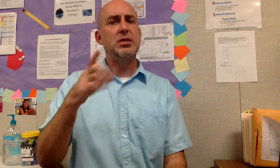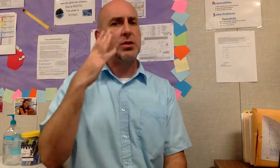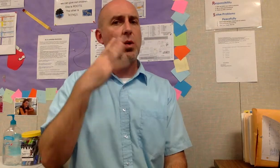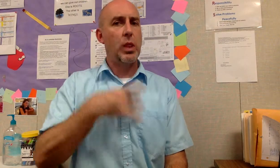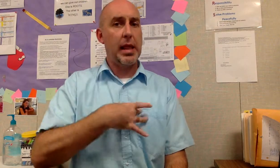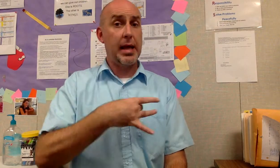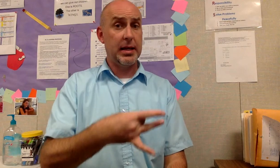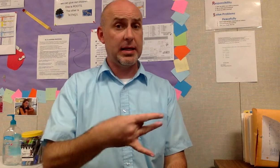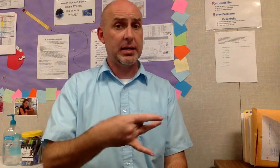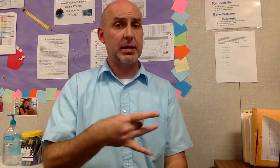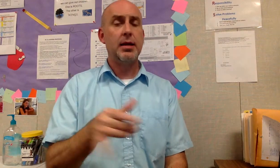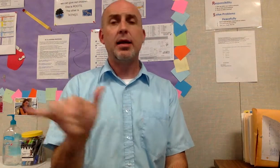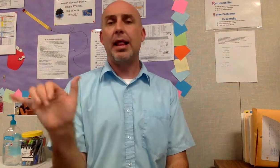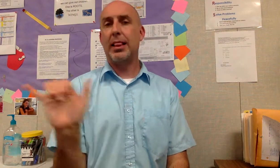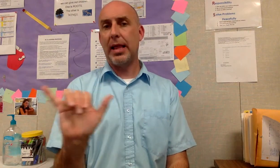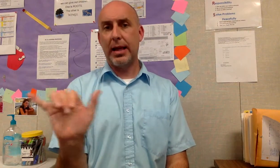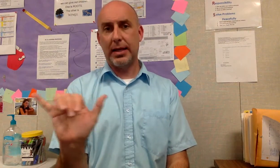know like and like.